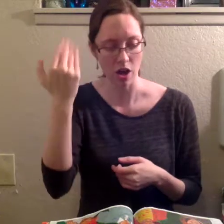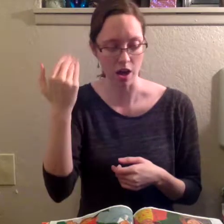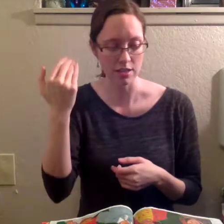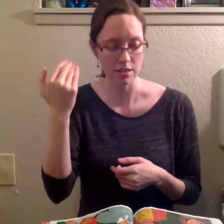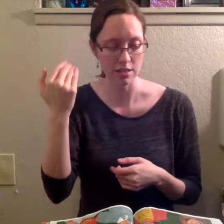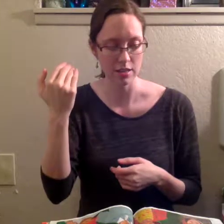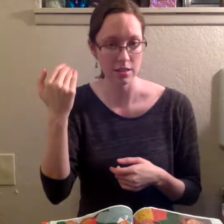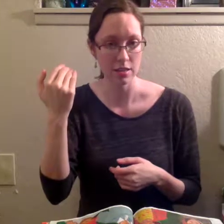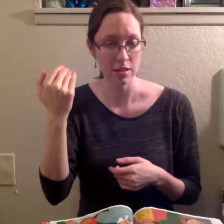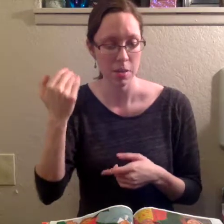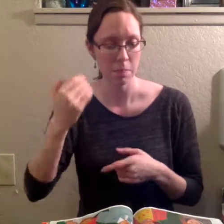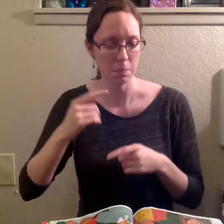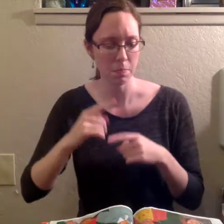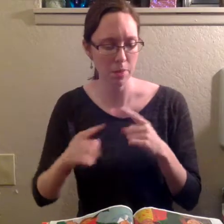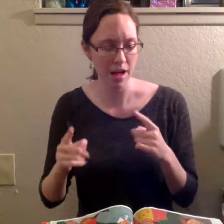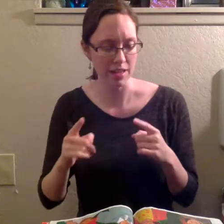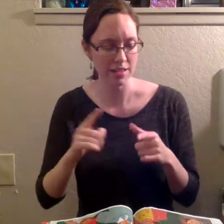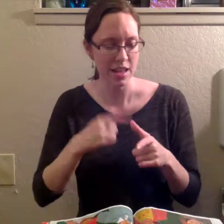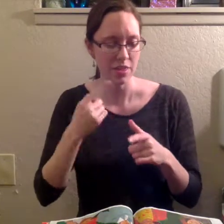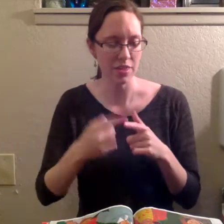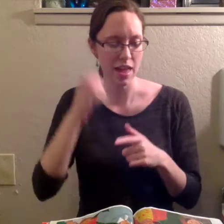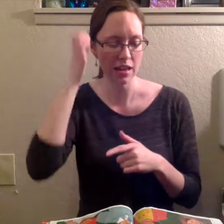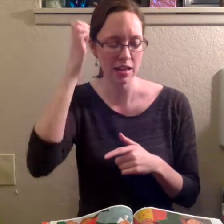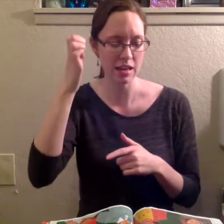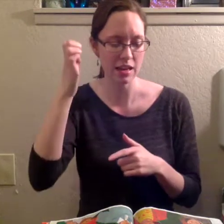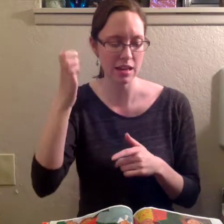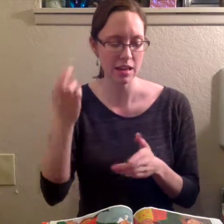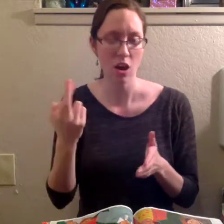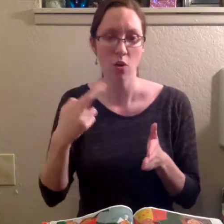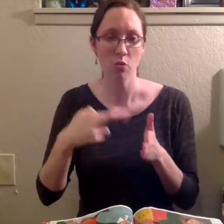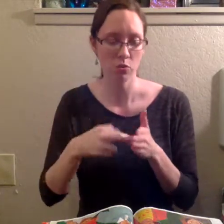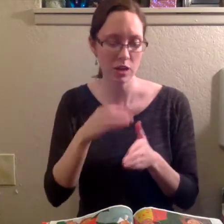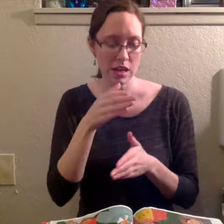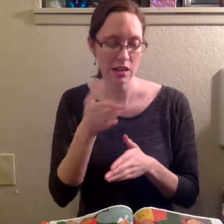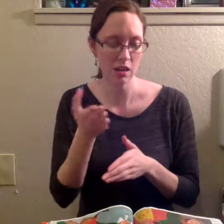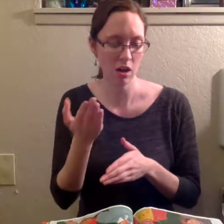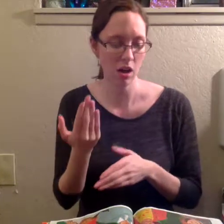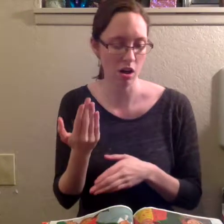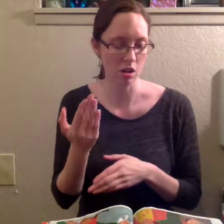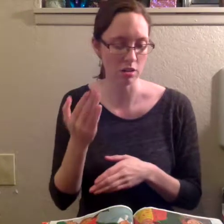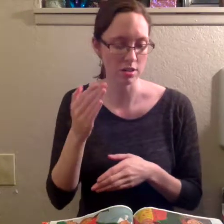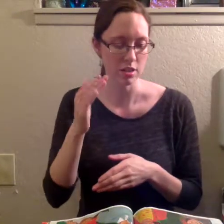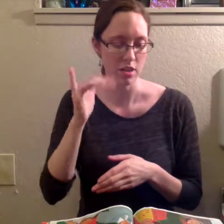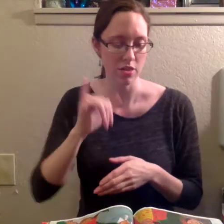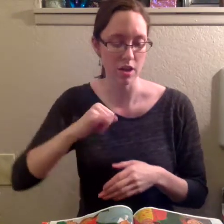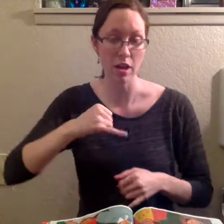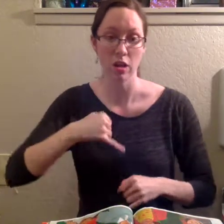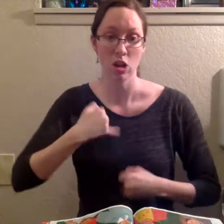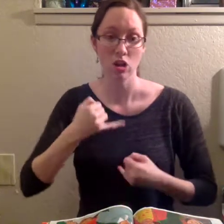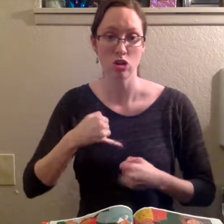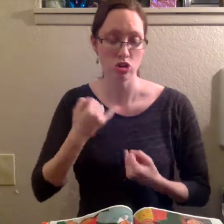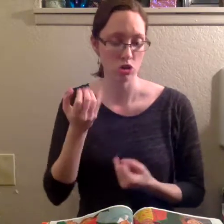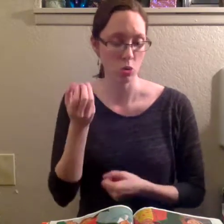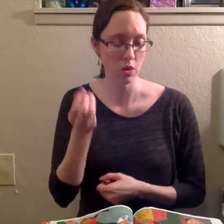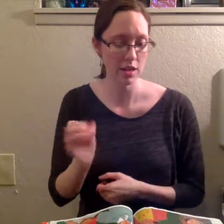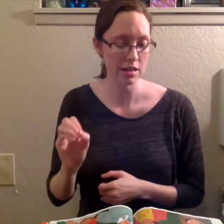thought. But then he recalled the